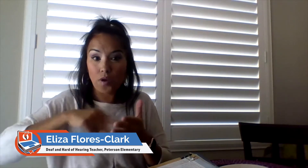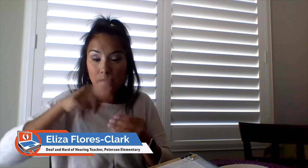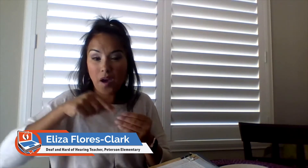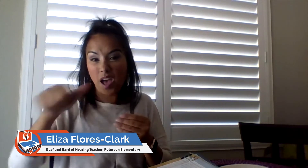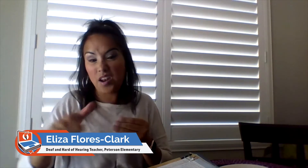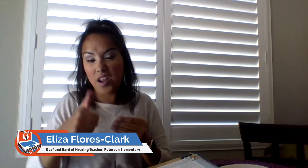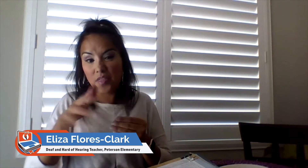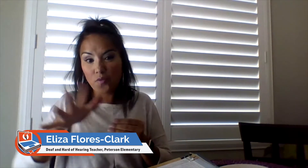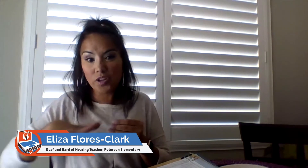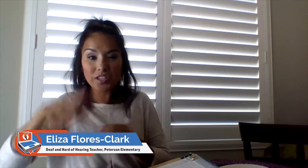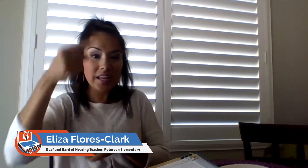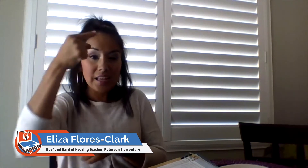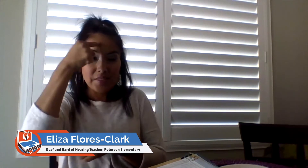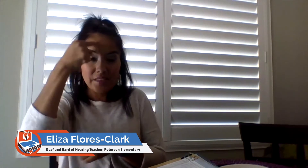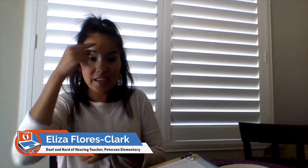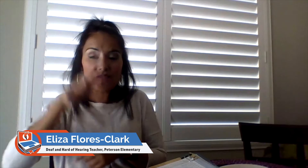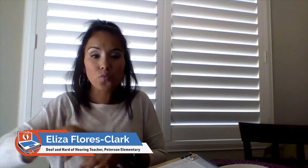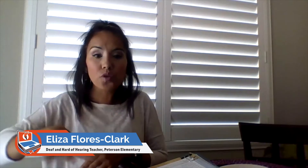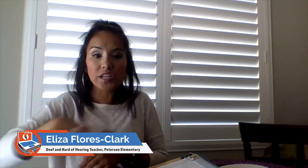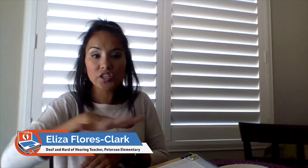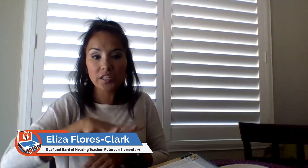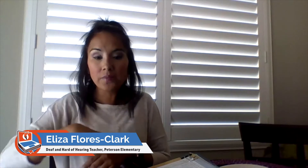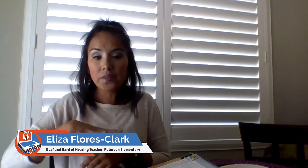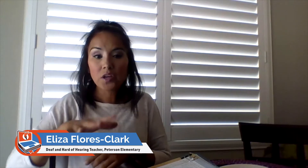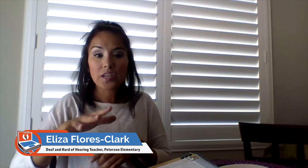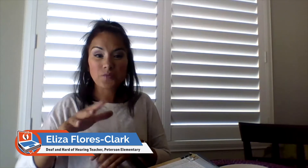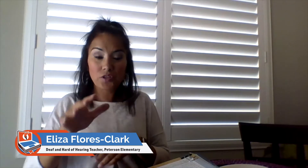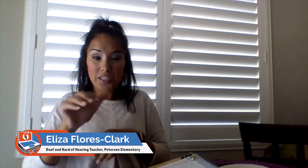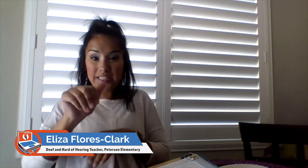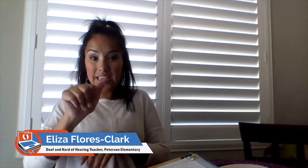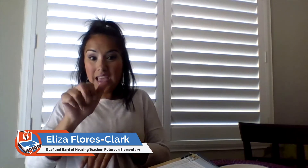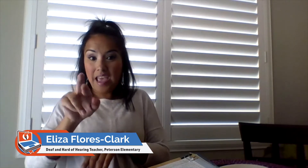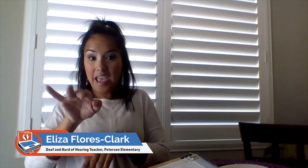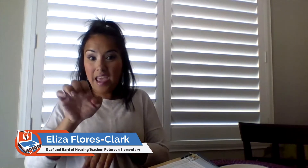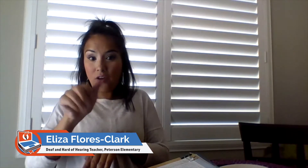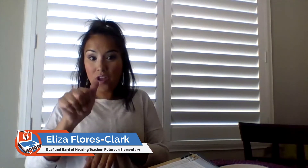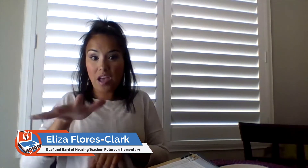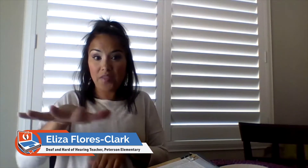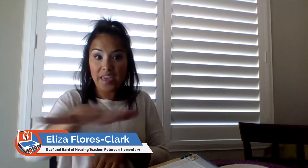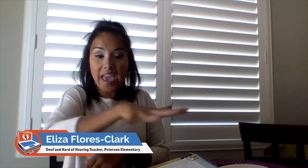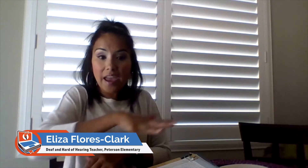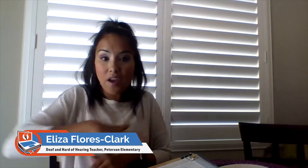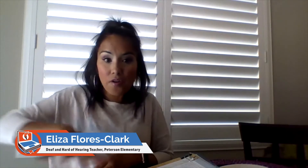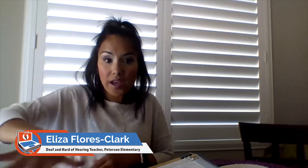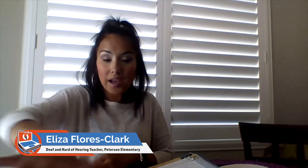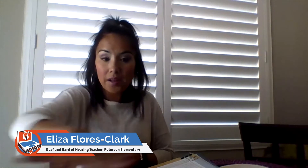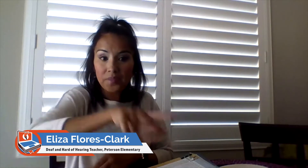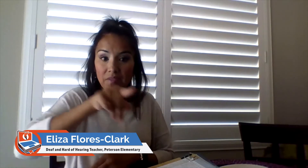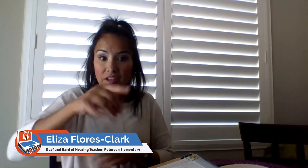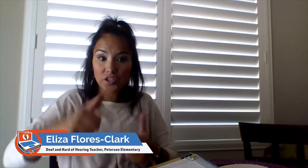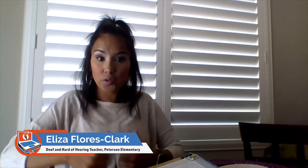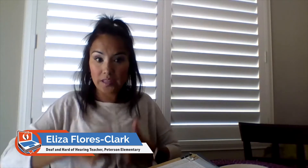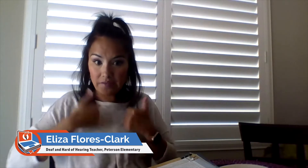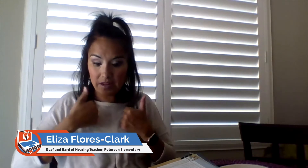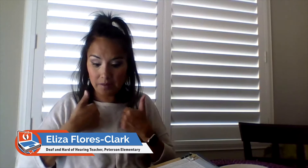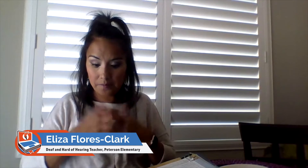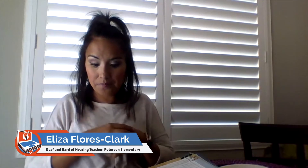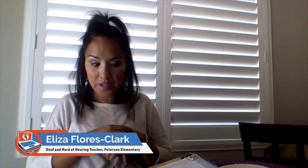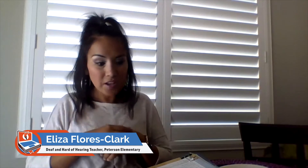about another region, think of the region, which is the area you live in. So